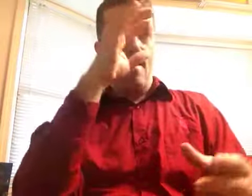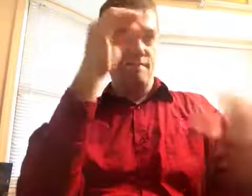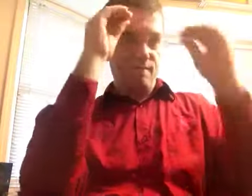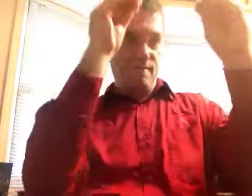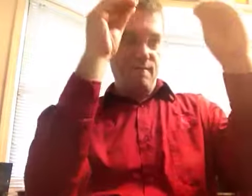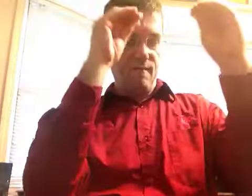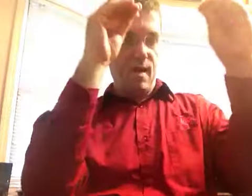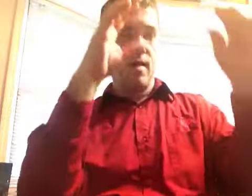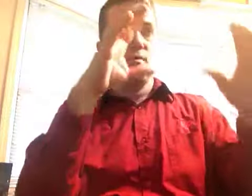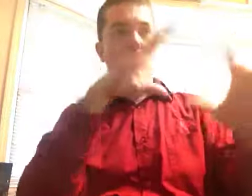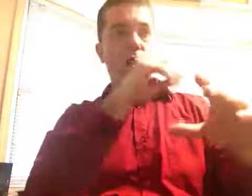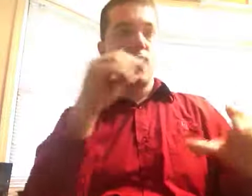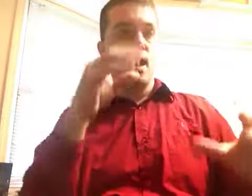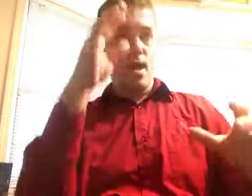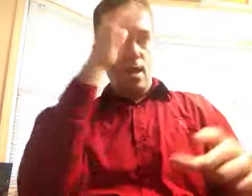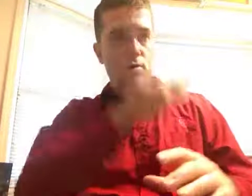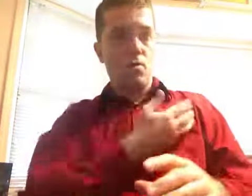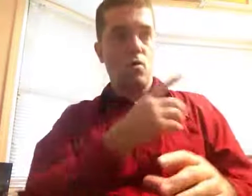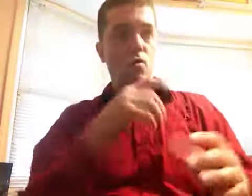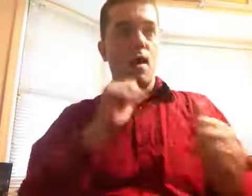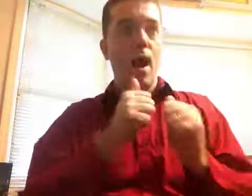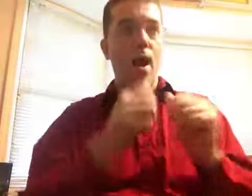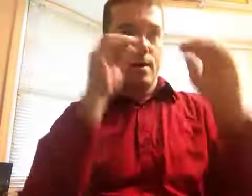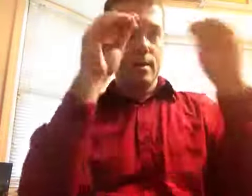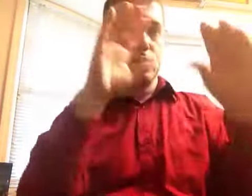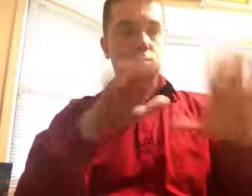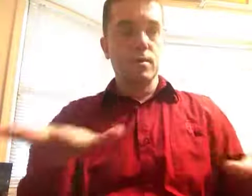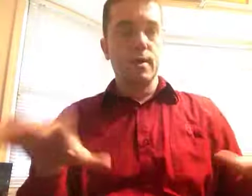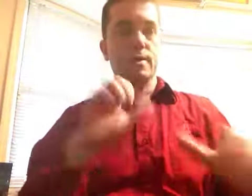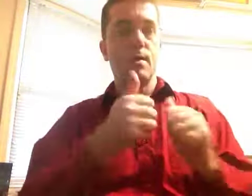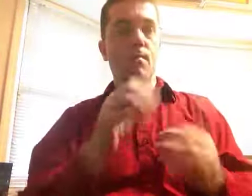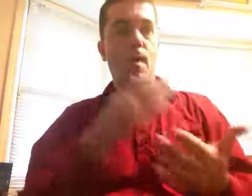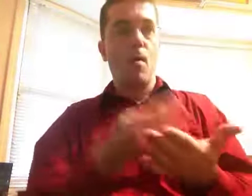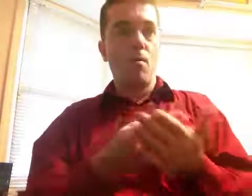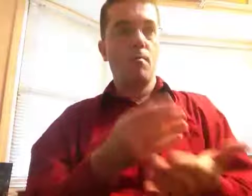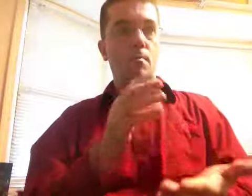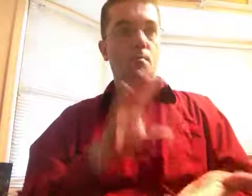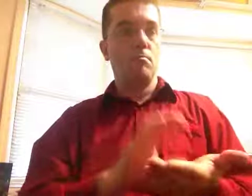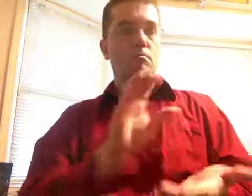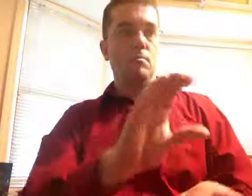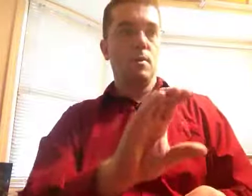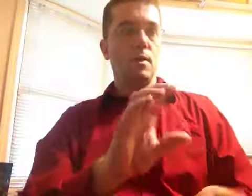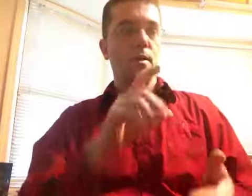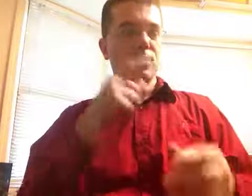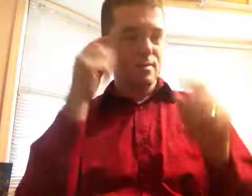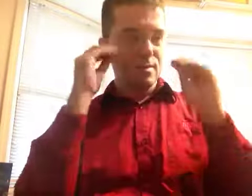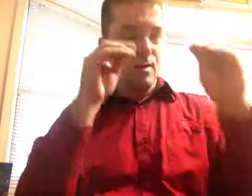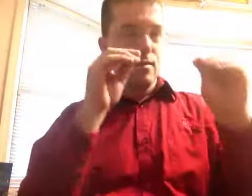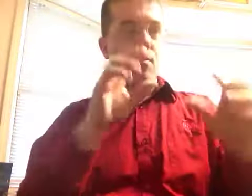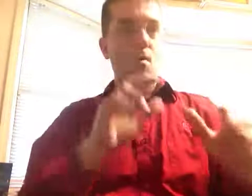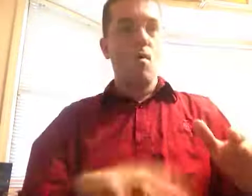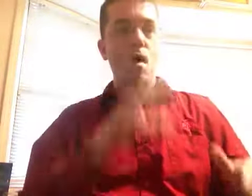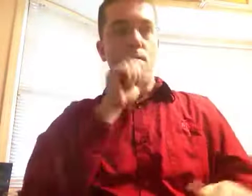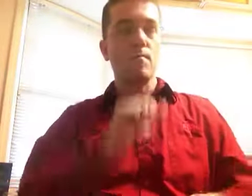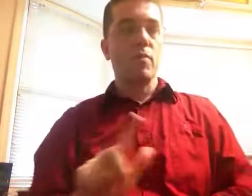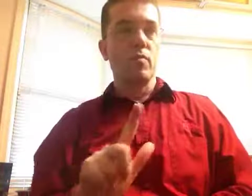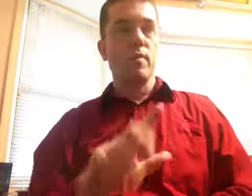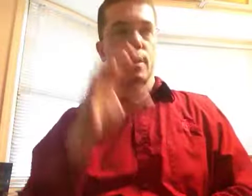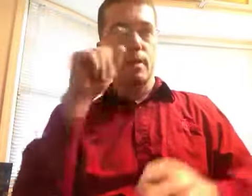to teach their kids about money, and from 3 years old to 33 years old.